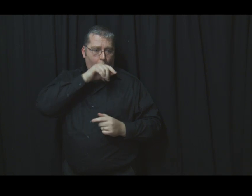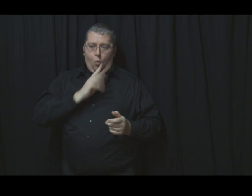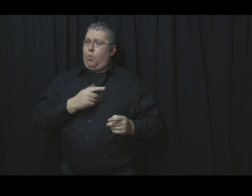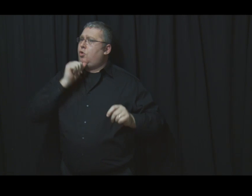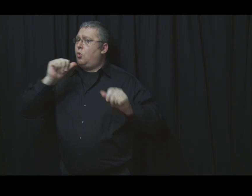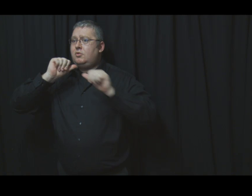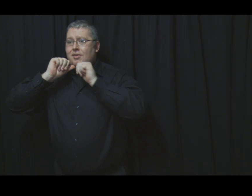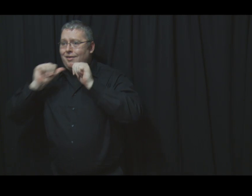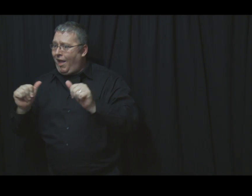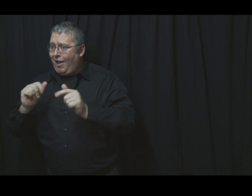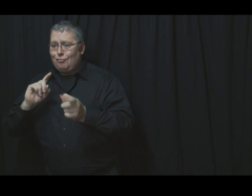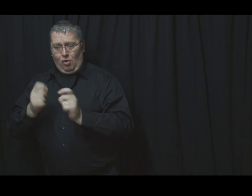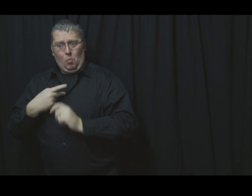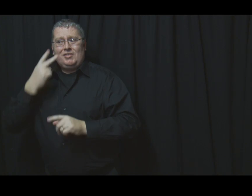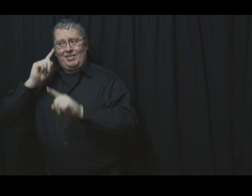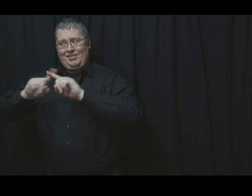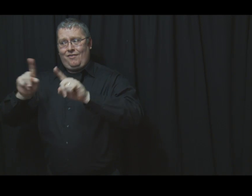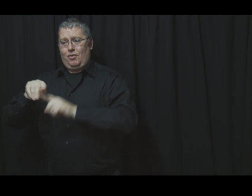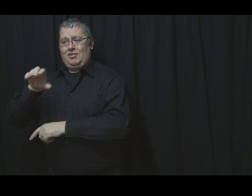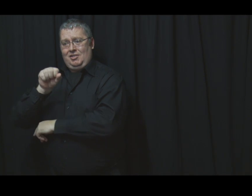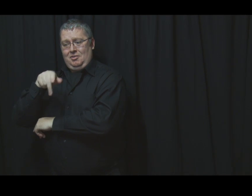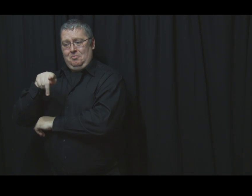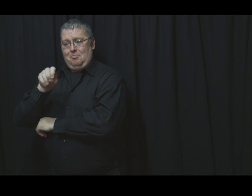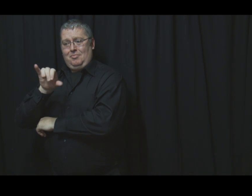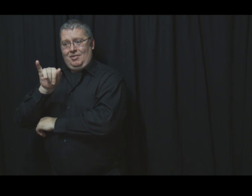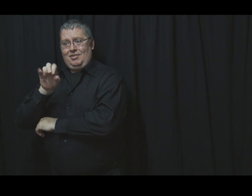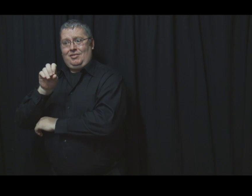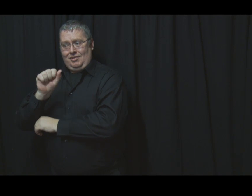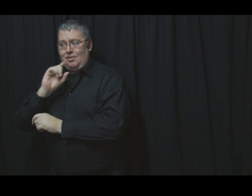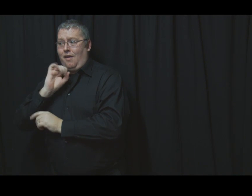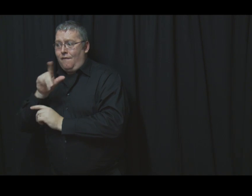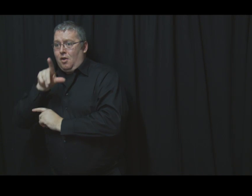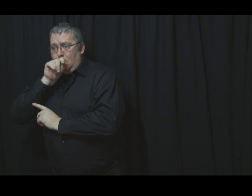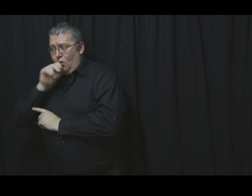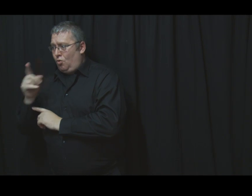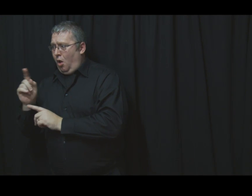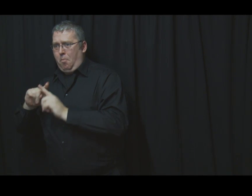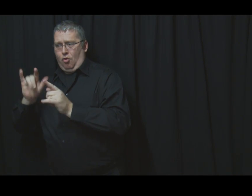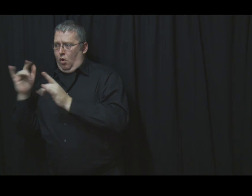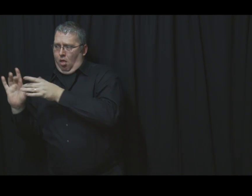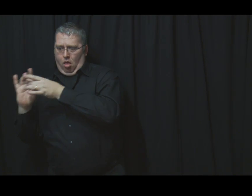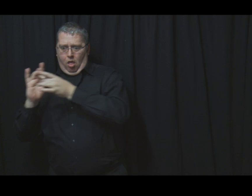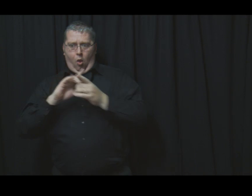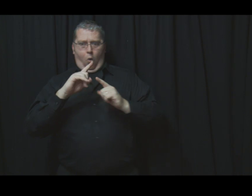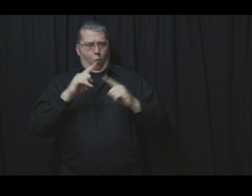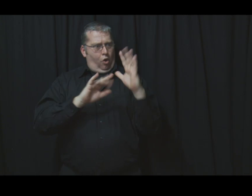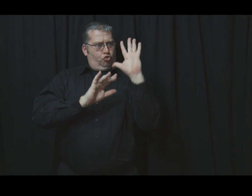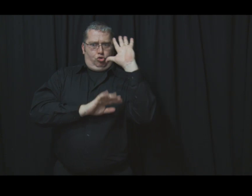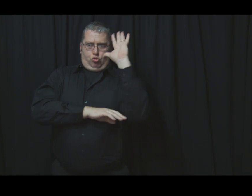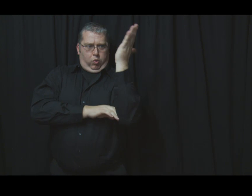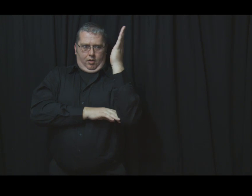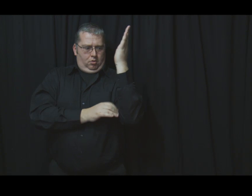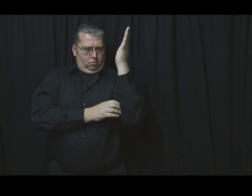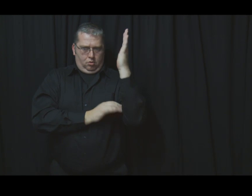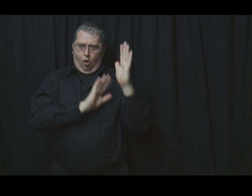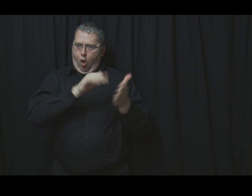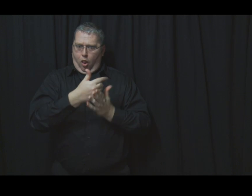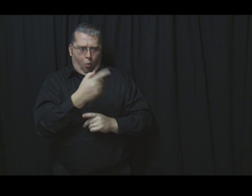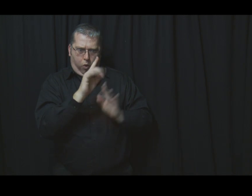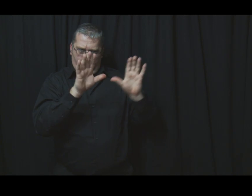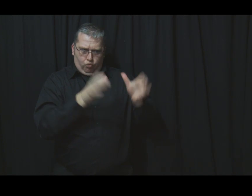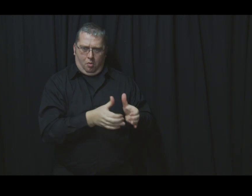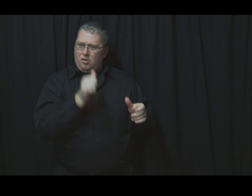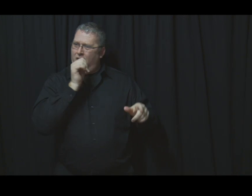see that. You see different species of finches, different species of dogs, but then they put it all together in this evolutionary tree, but that's what you don't observe. You don't observe that,